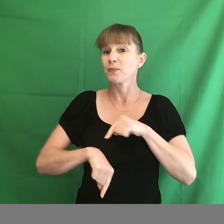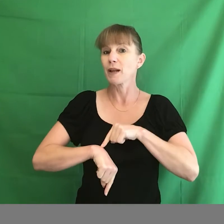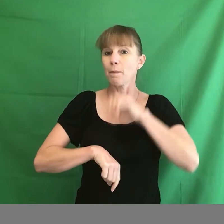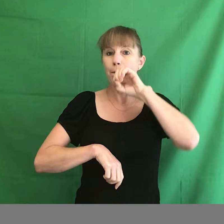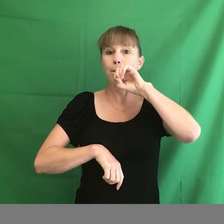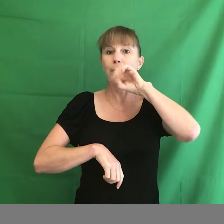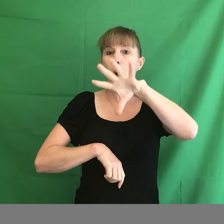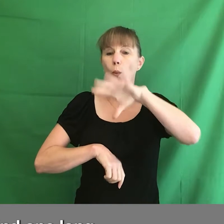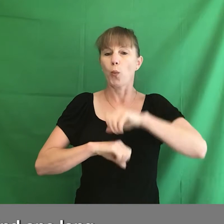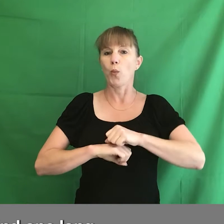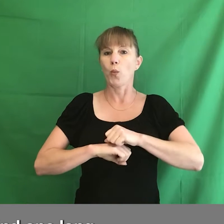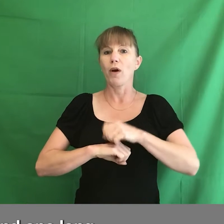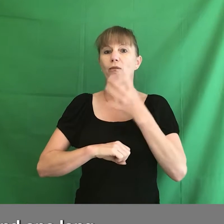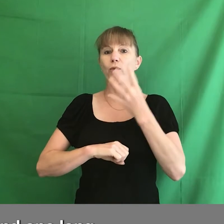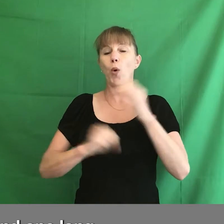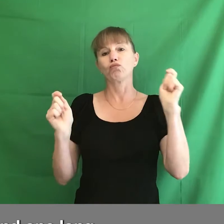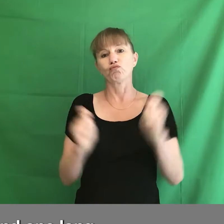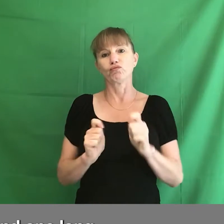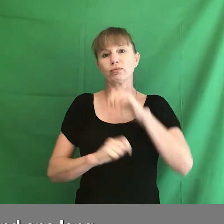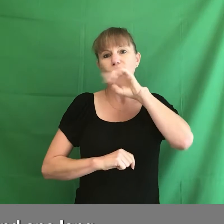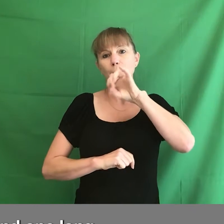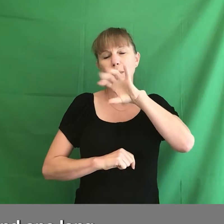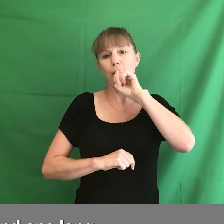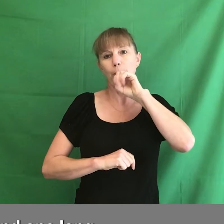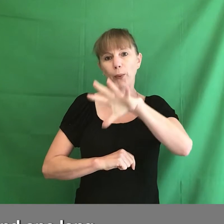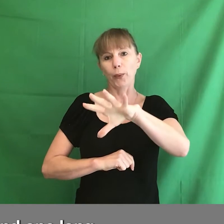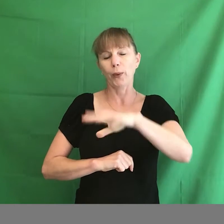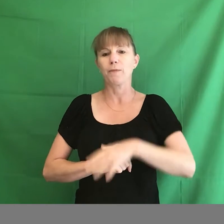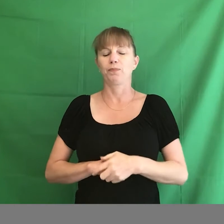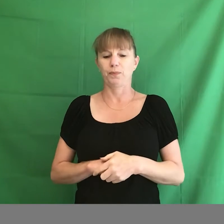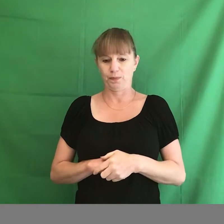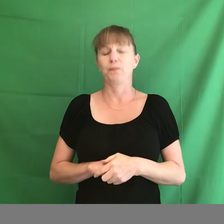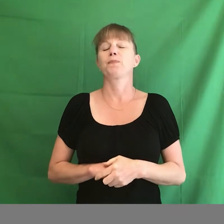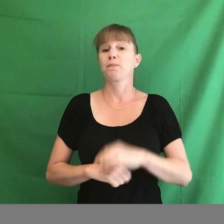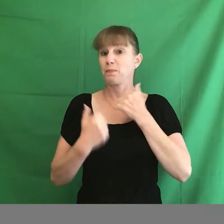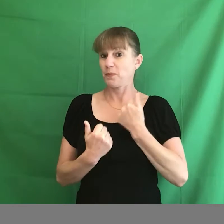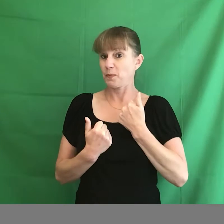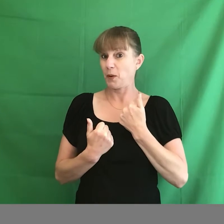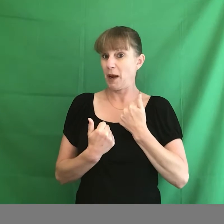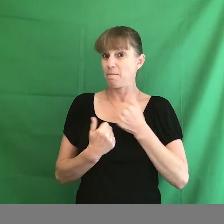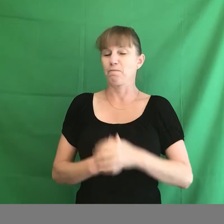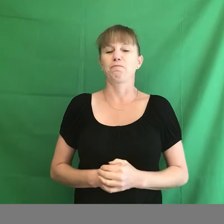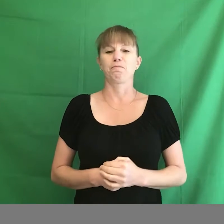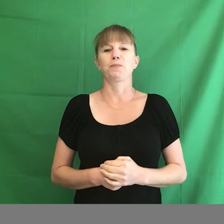And this time we're going to blow out on 4 short breaths and 1 long breath. So it's going to go